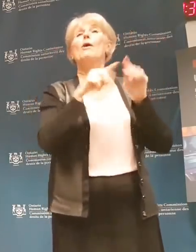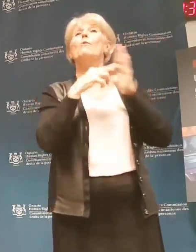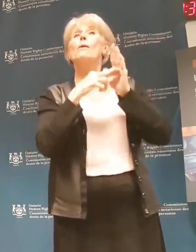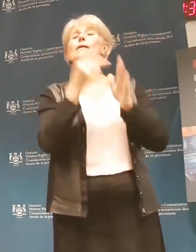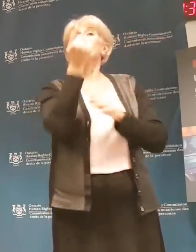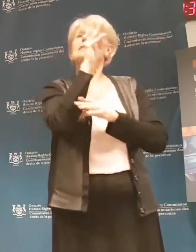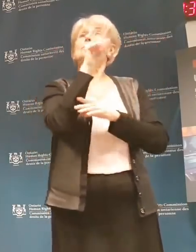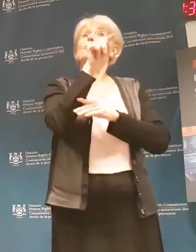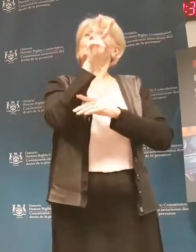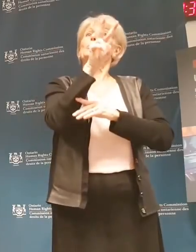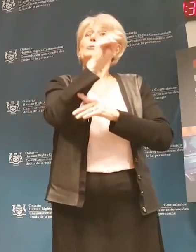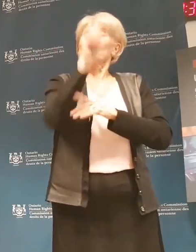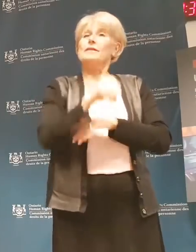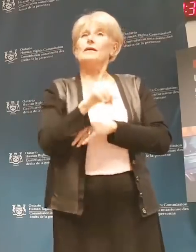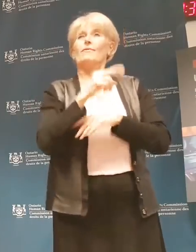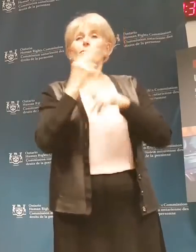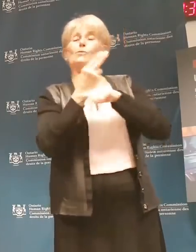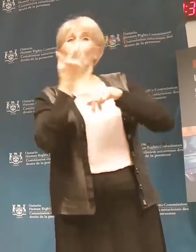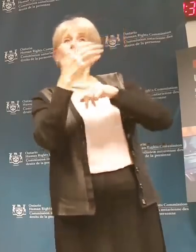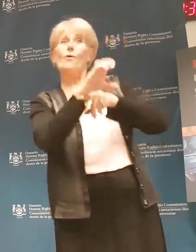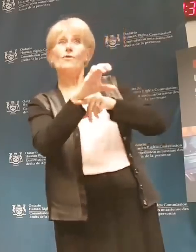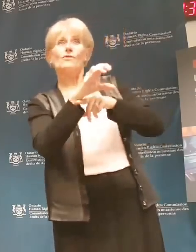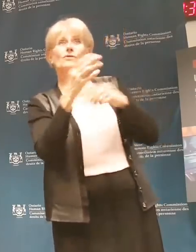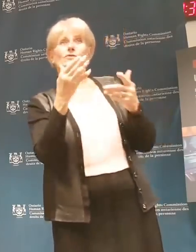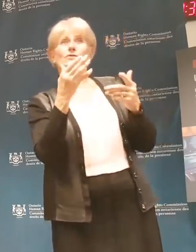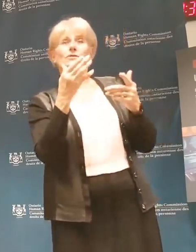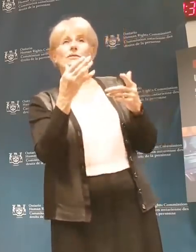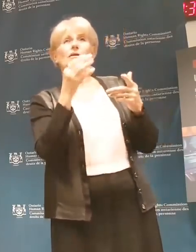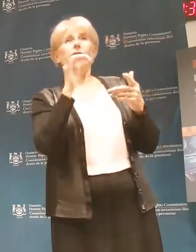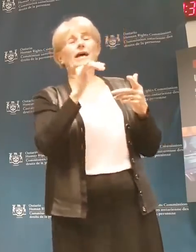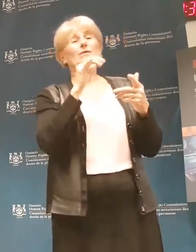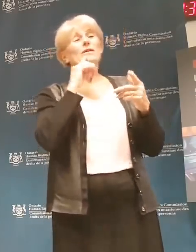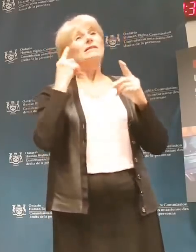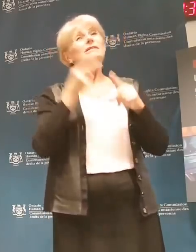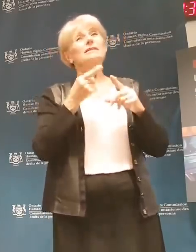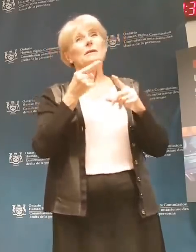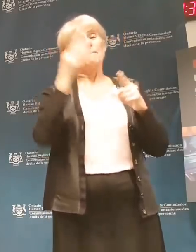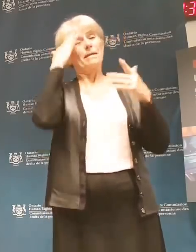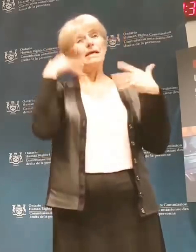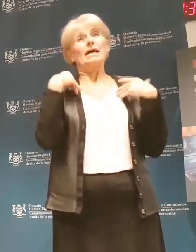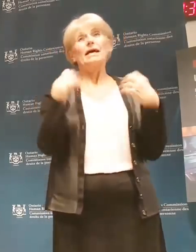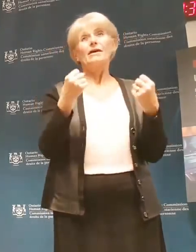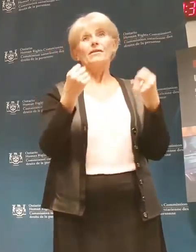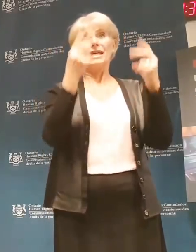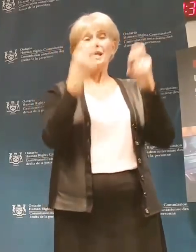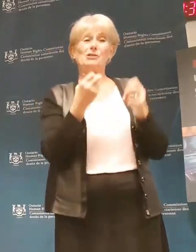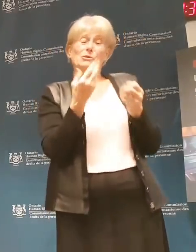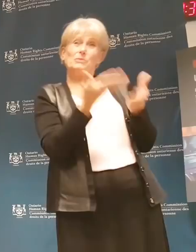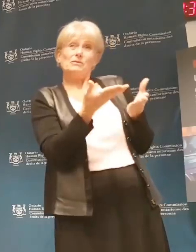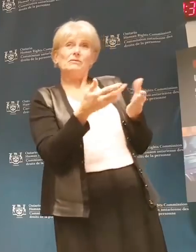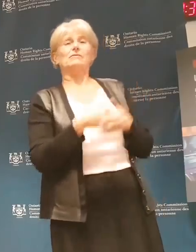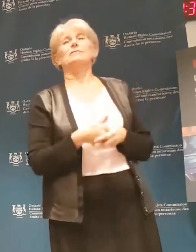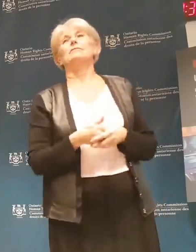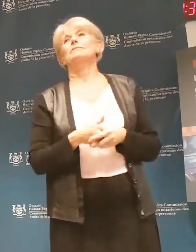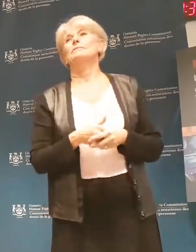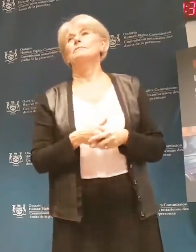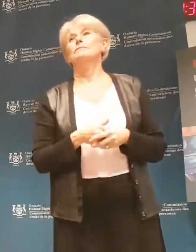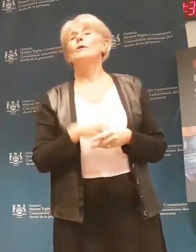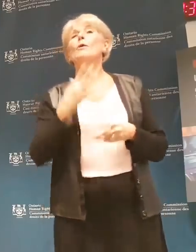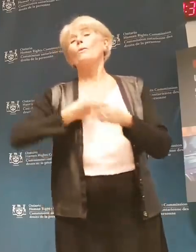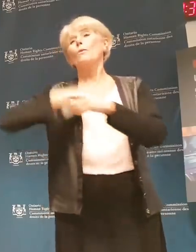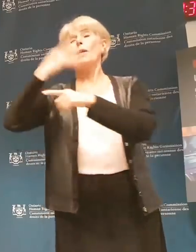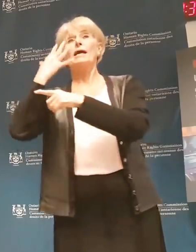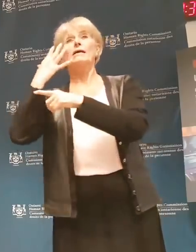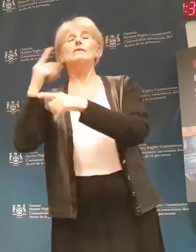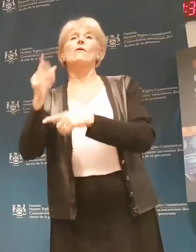represented 16.2% of use of force cases in which a mental health issue was noted. White